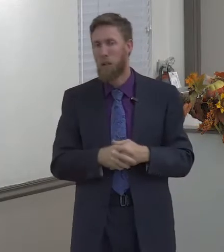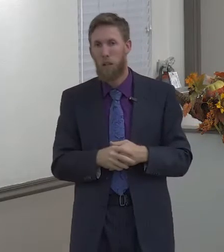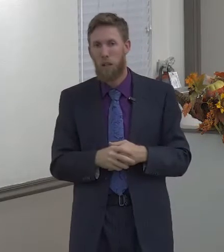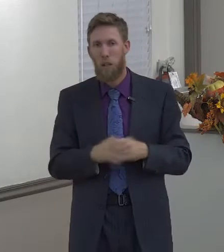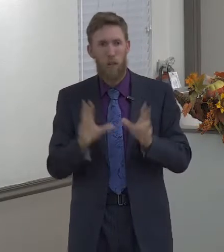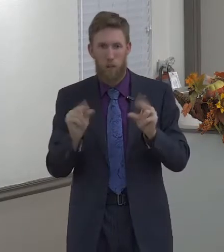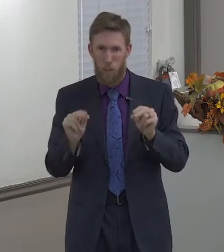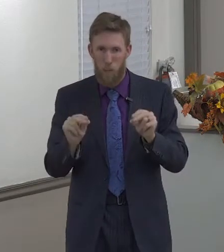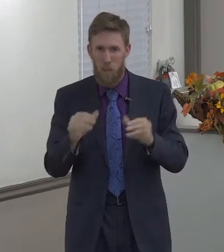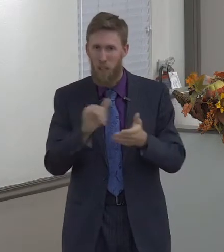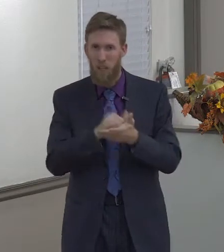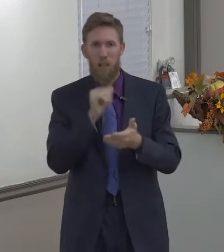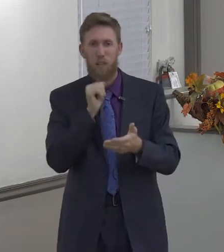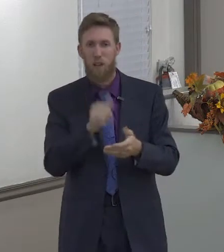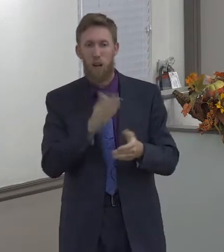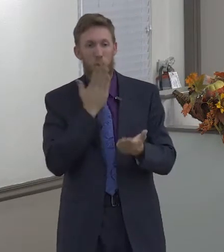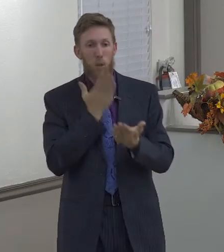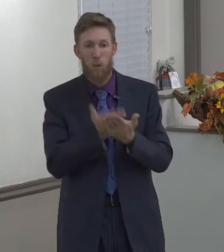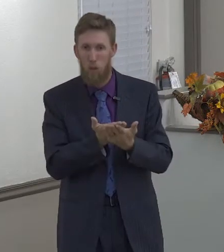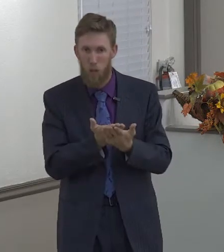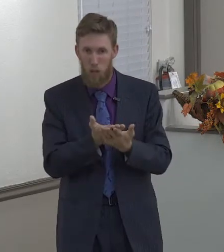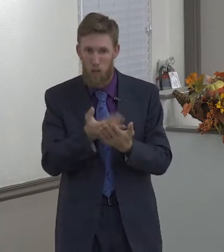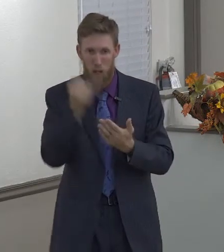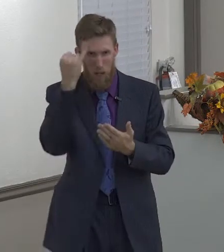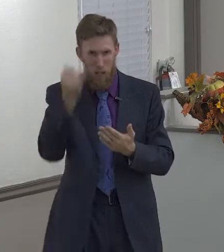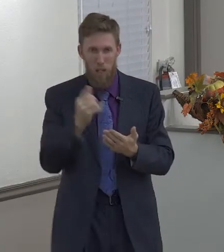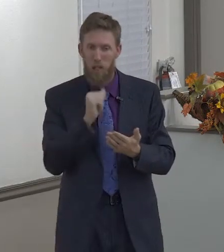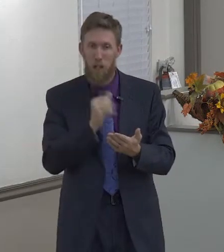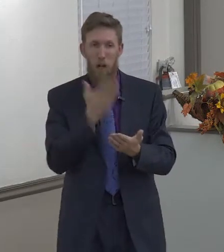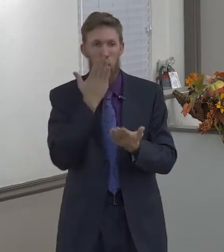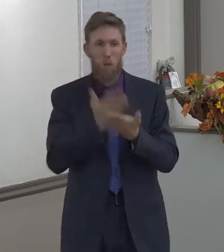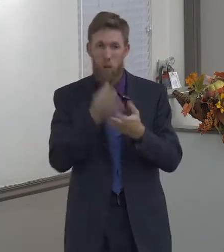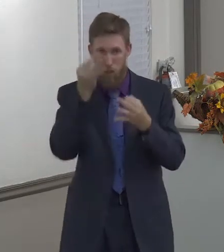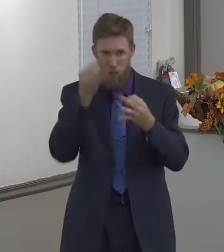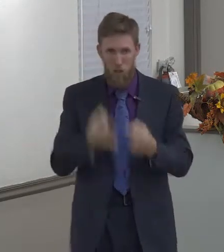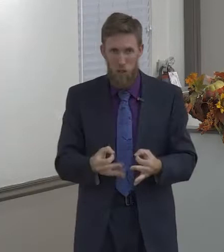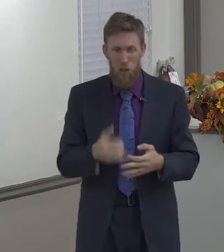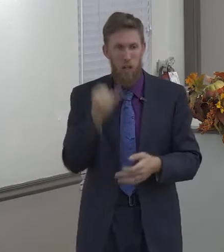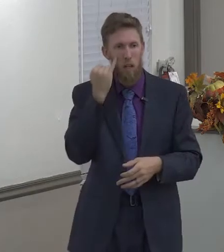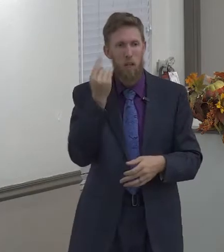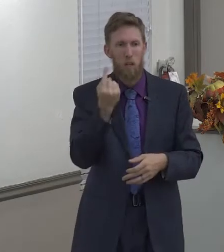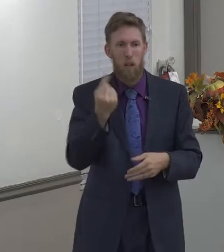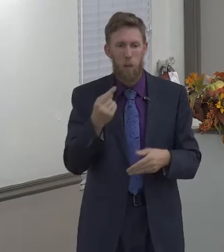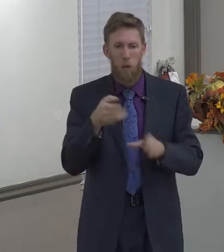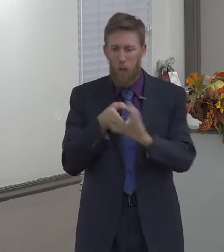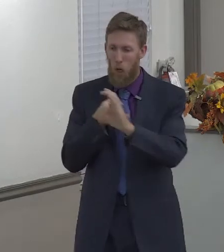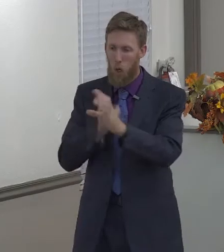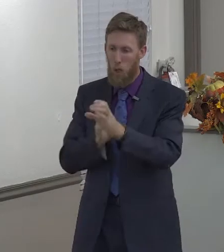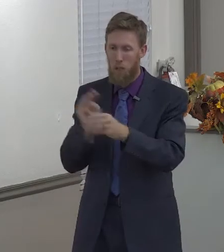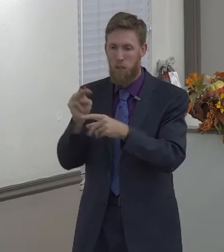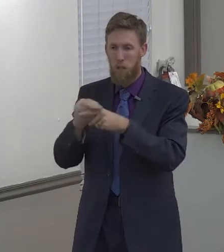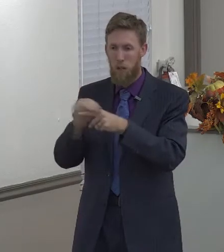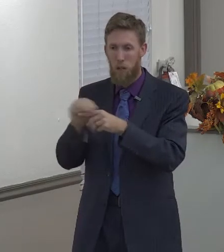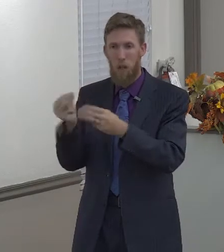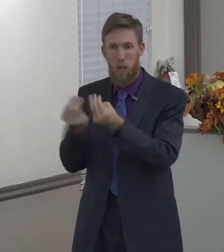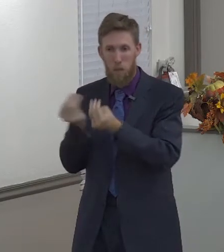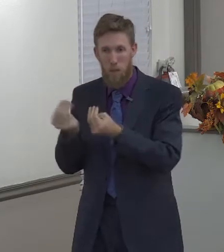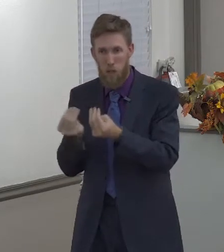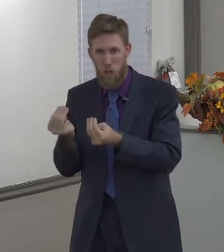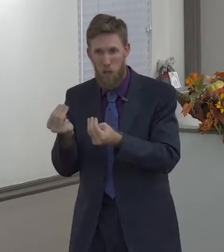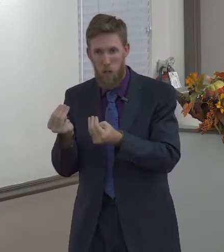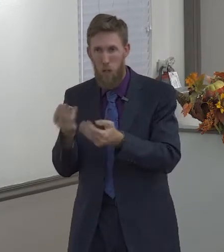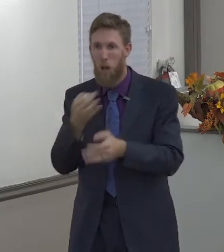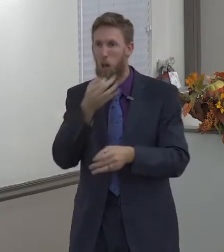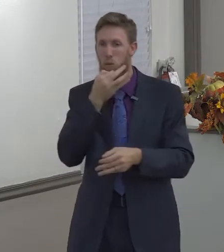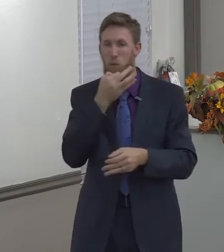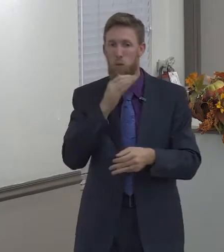before we don't see them here anymore. It's happened time and time again, and so there's could be a number of reasons